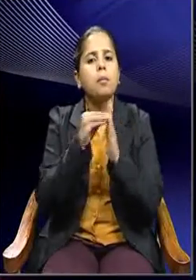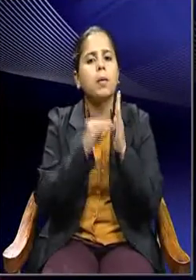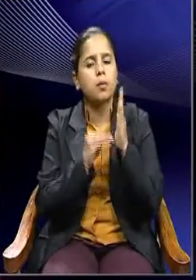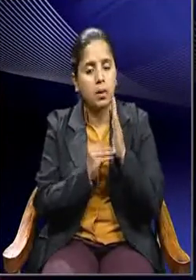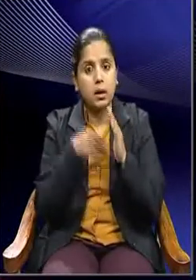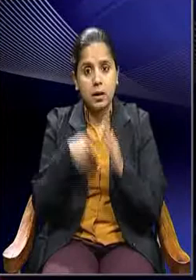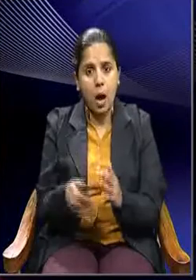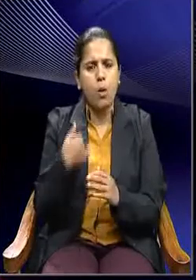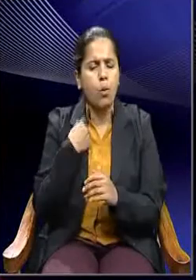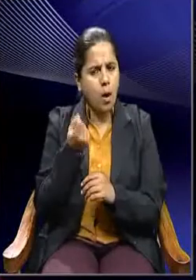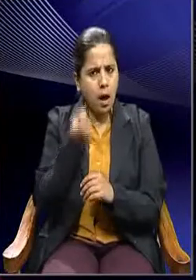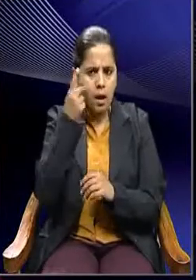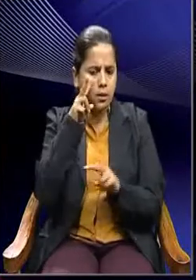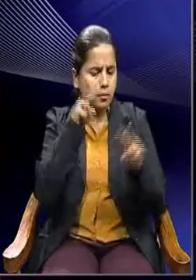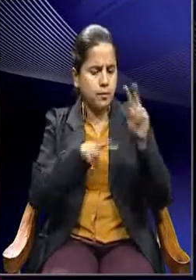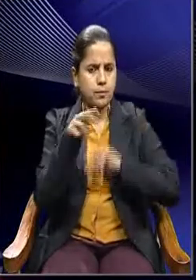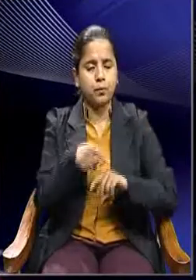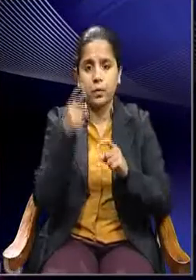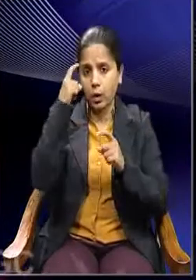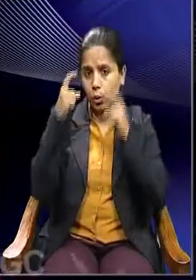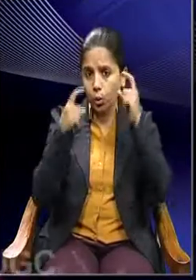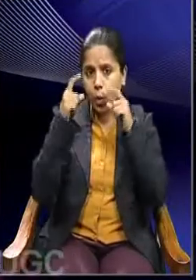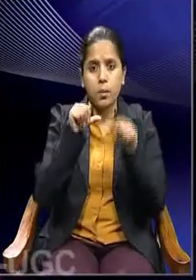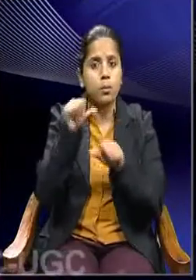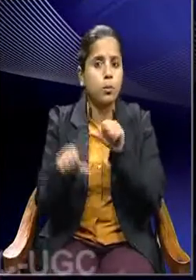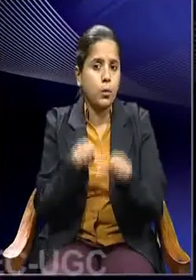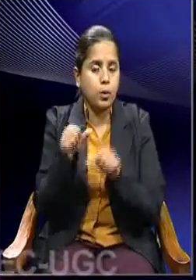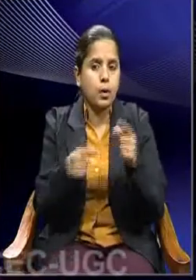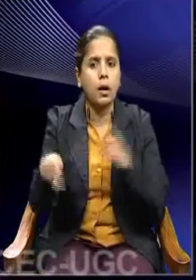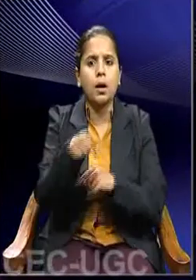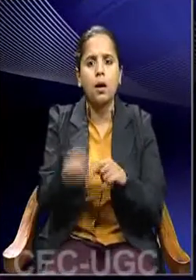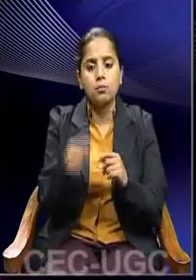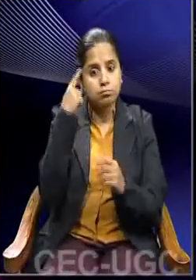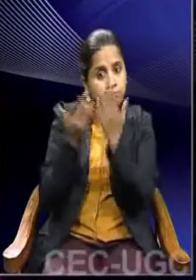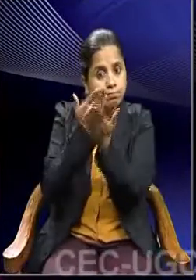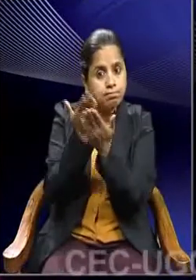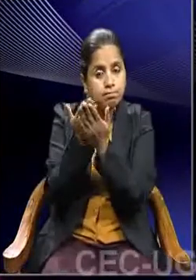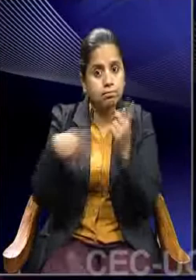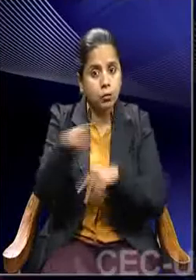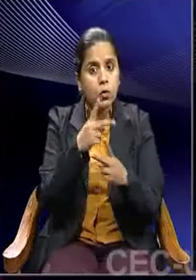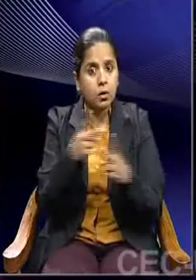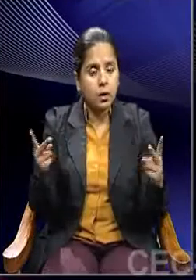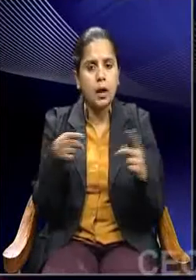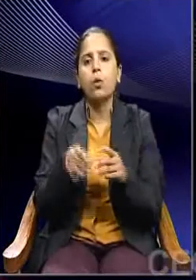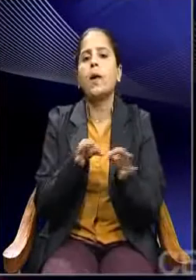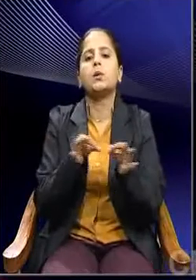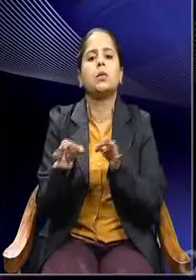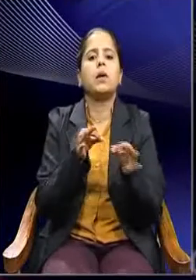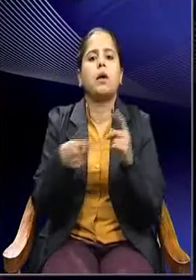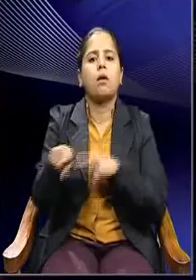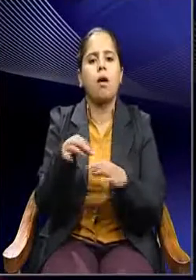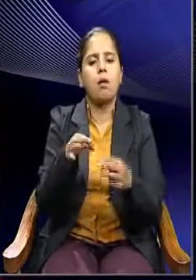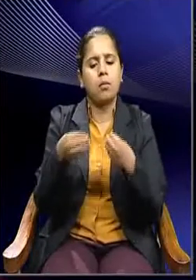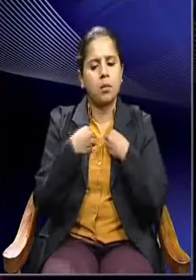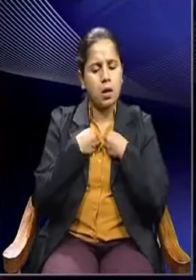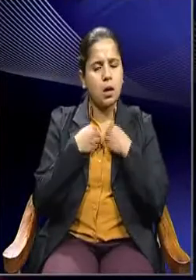us understand the thought process within this recommendation, you know, that will explain to us